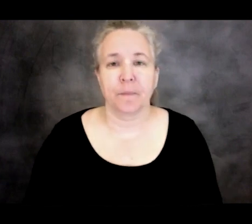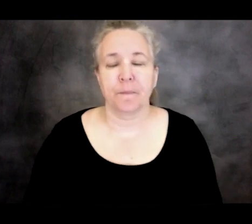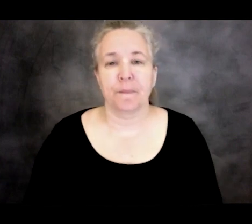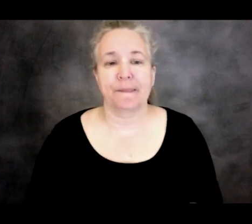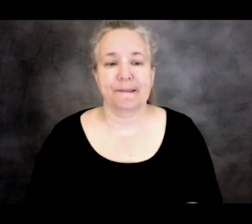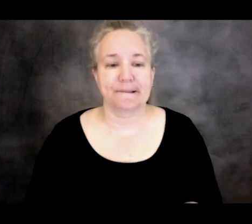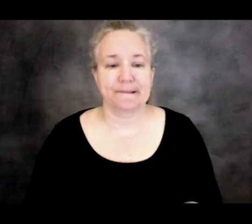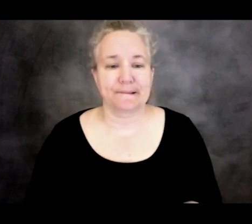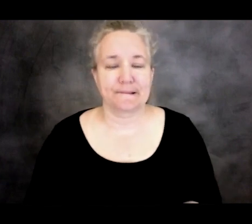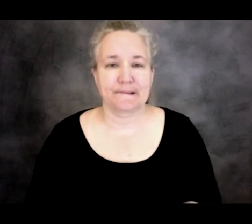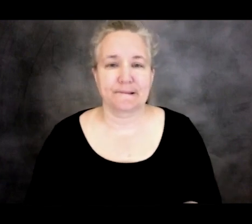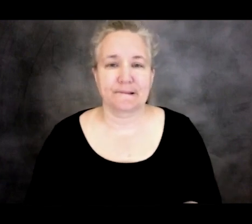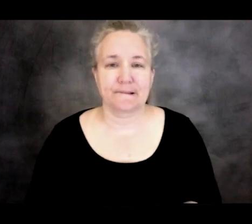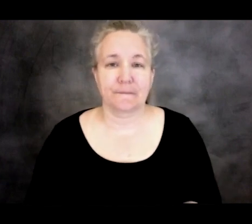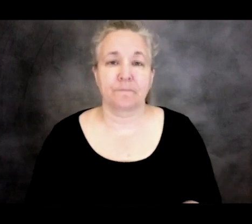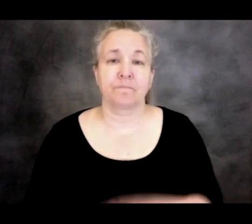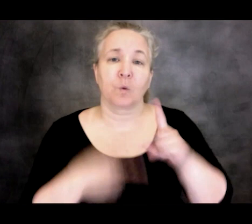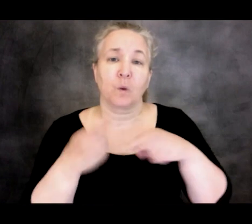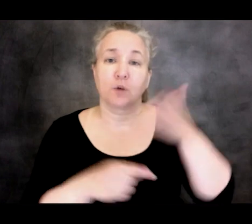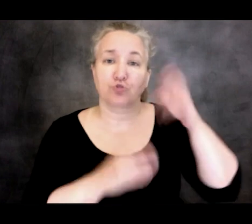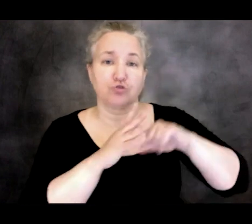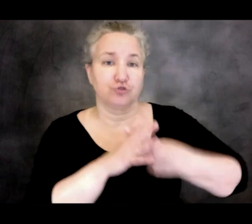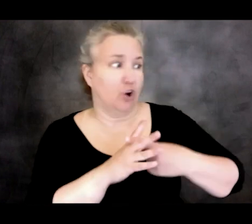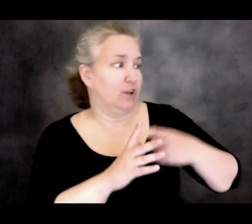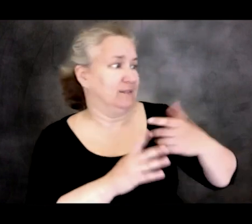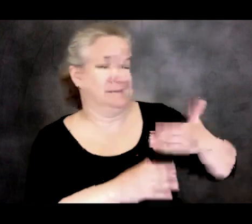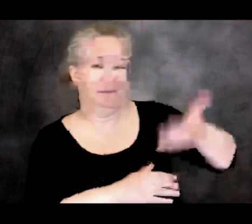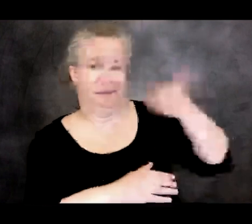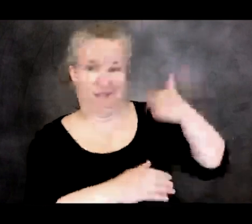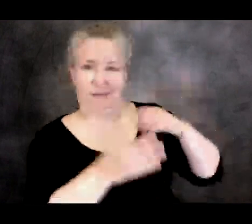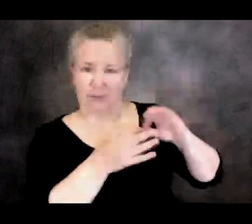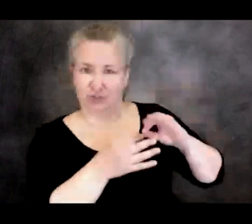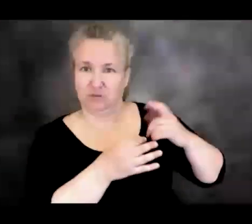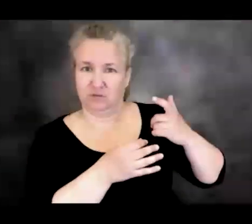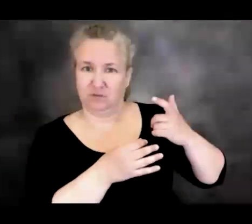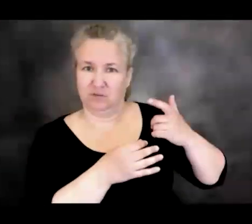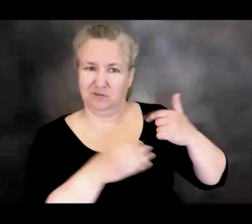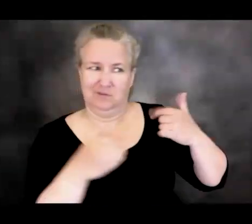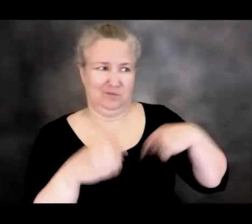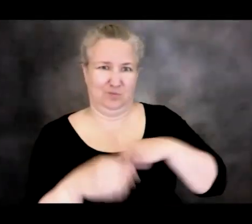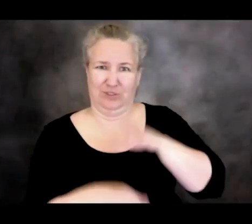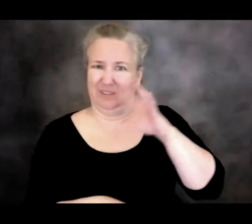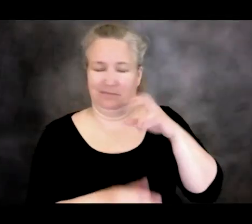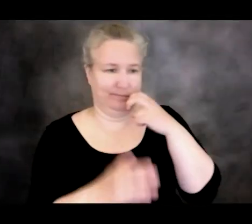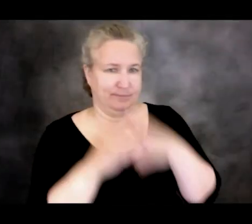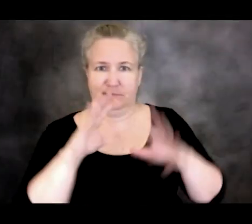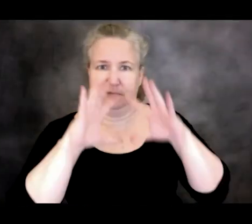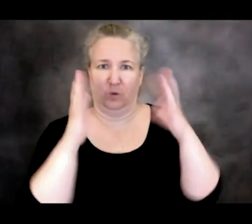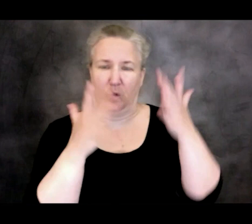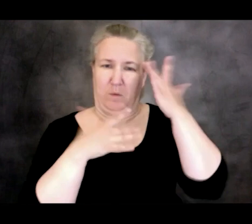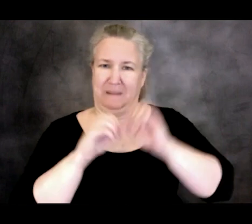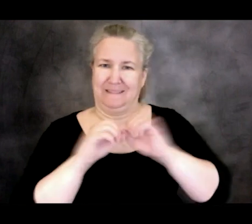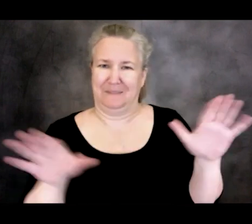are, as I mentioned at the onset of my talk, we're 18 months into a global pandemic that has affected